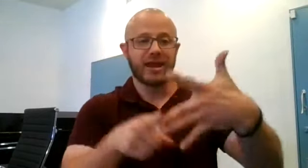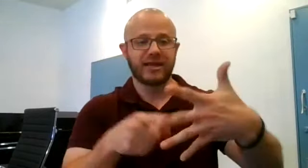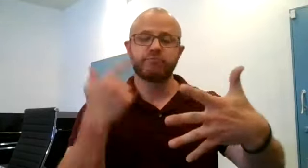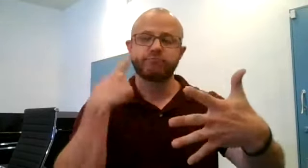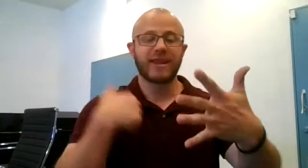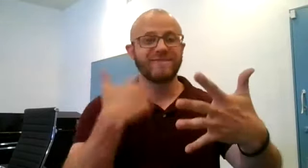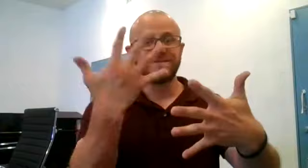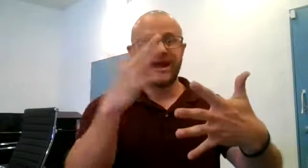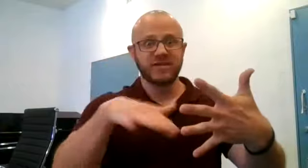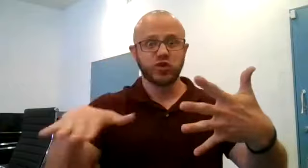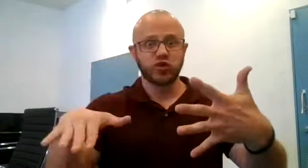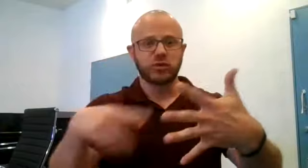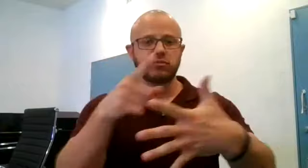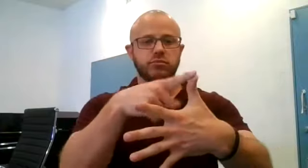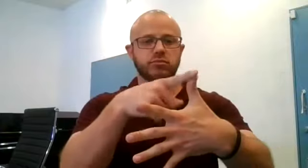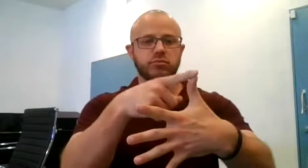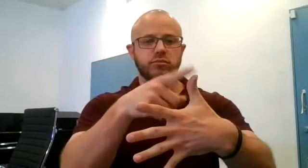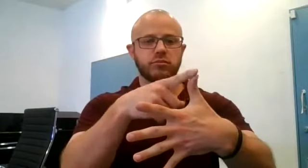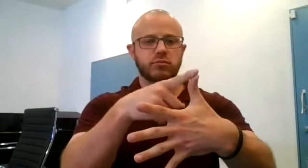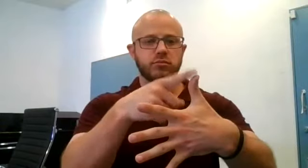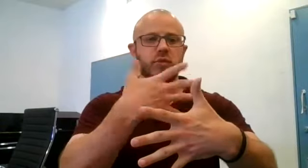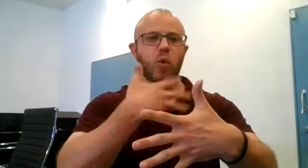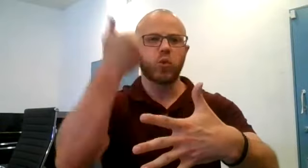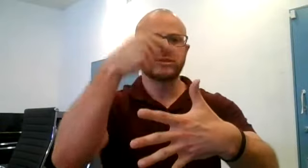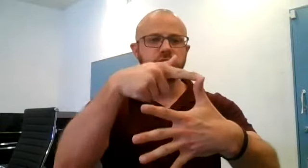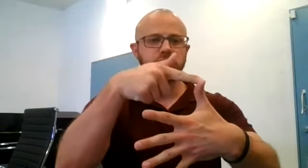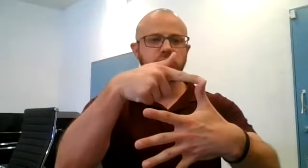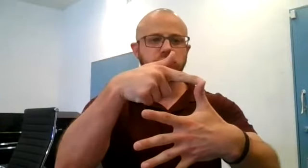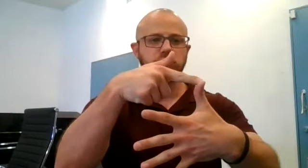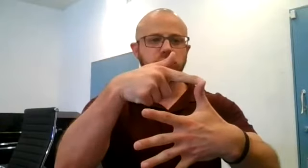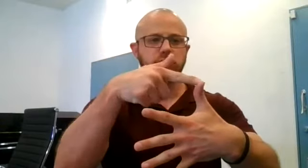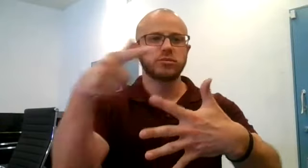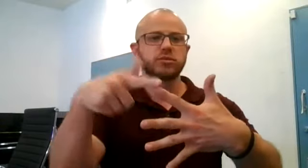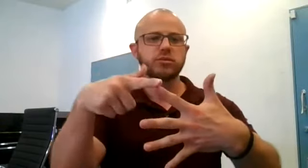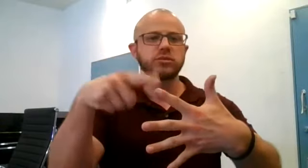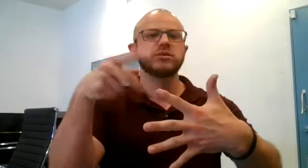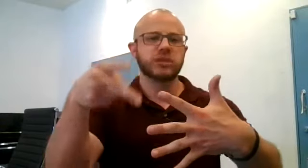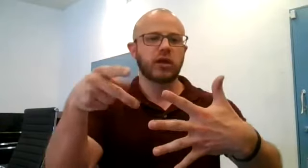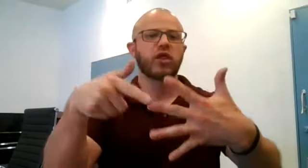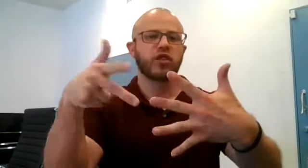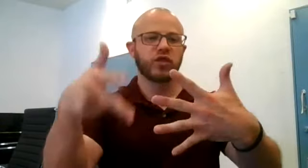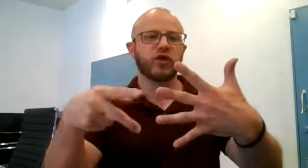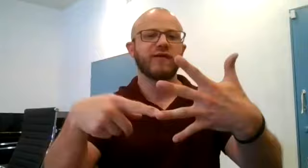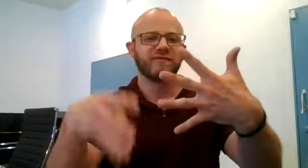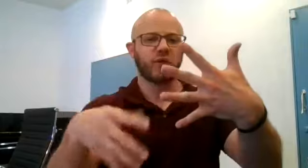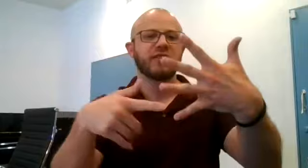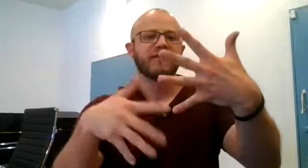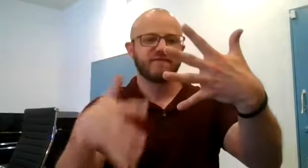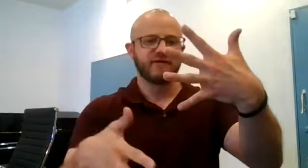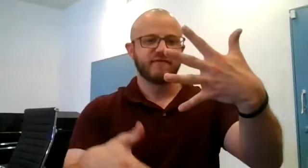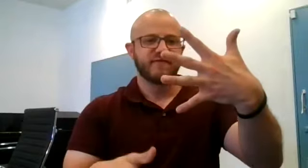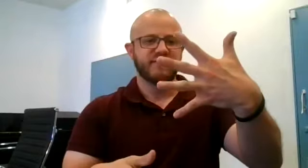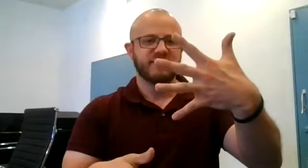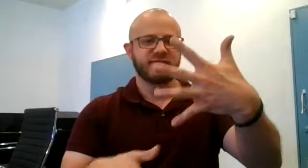But if you already have 5 children and you know it, then this person's first, that's the oldest. And then this is second, third, fourth, fifth.